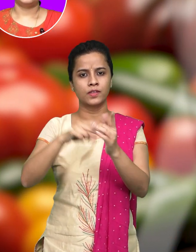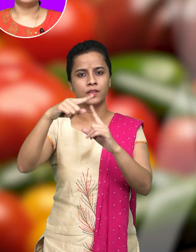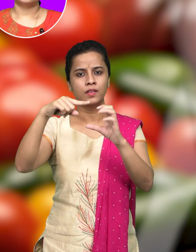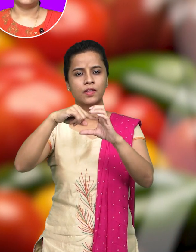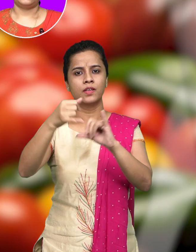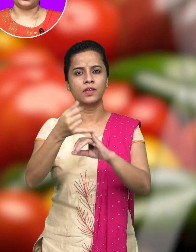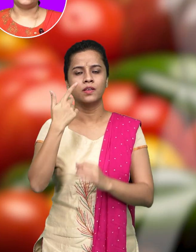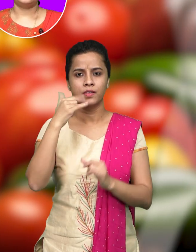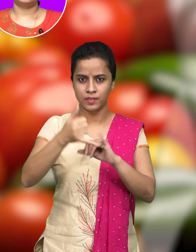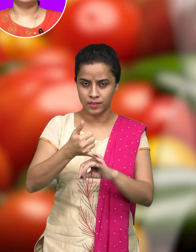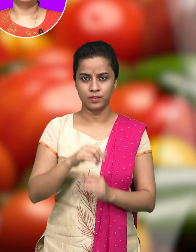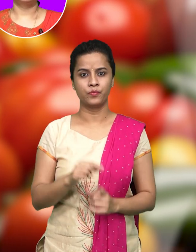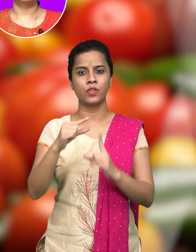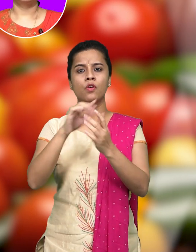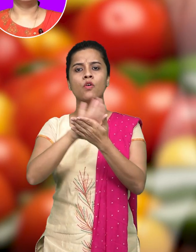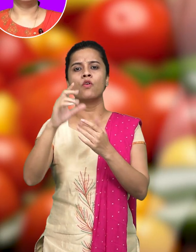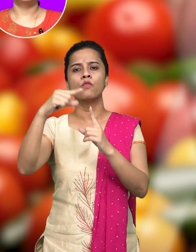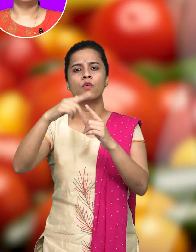Photo means light